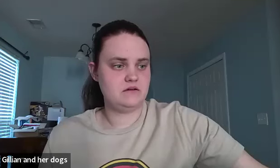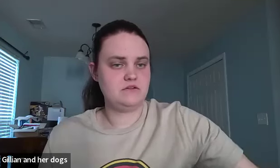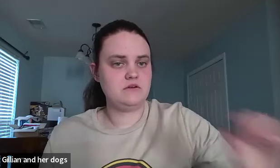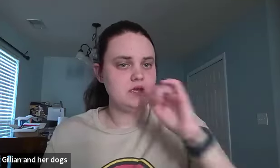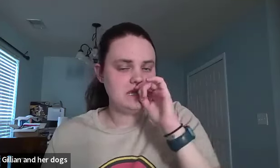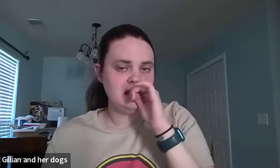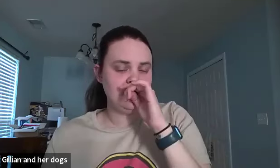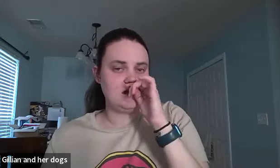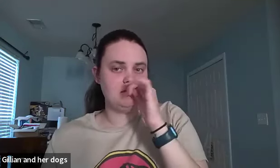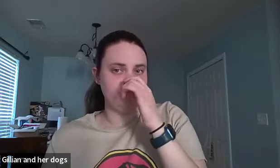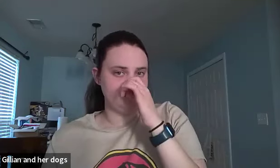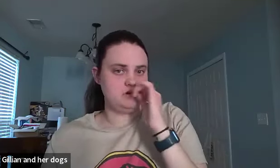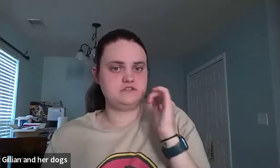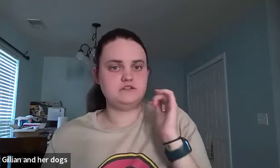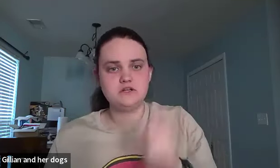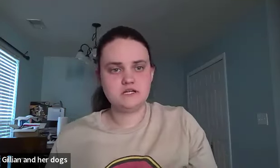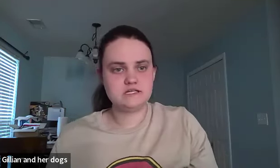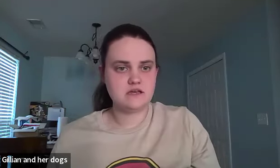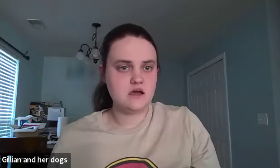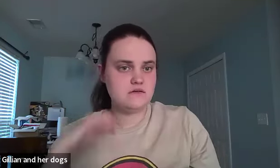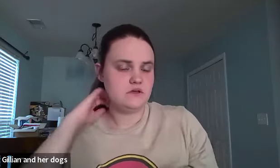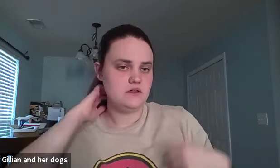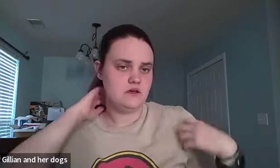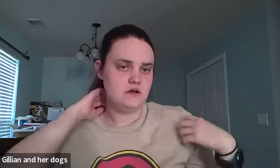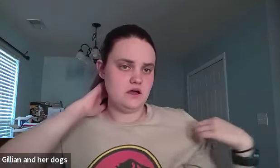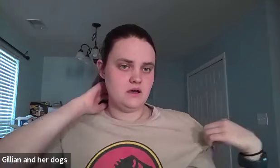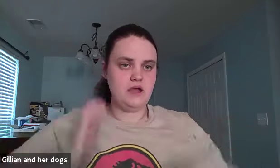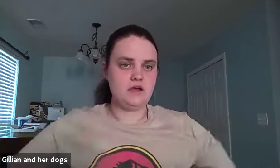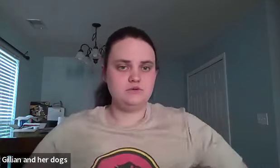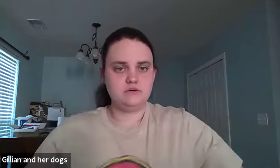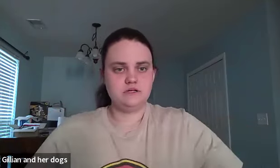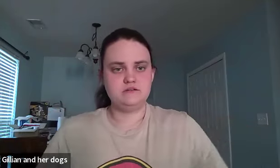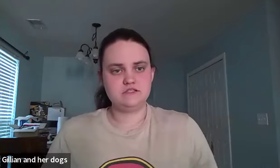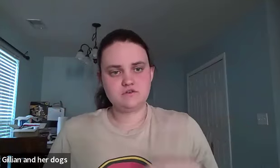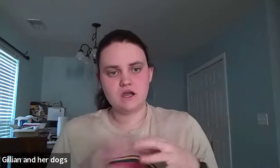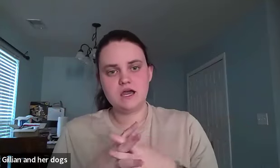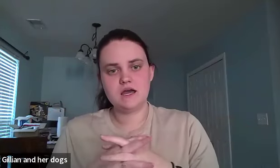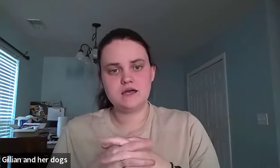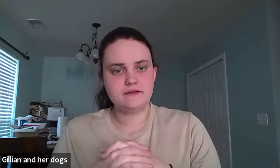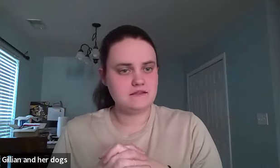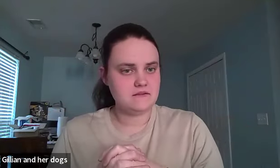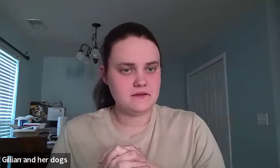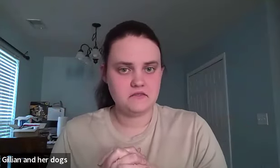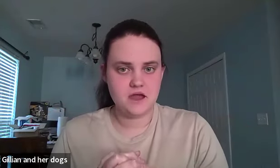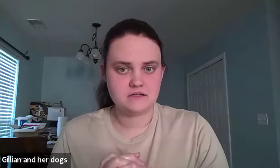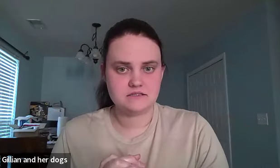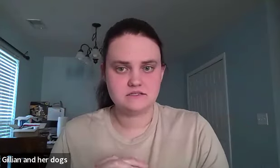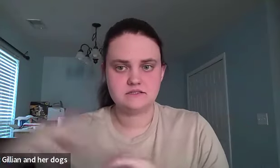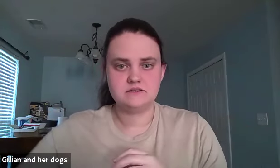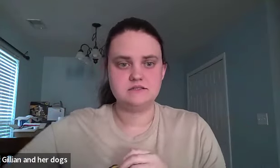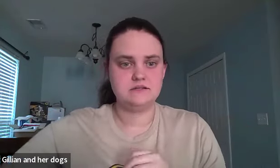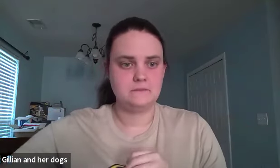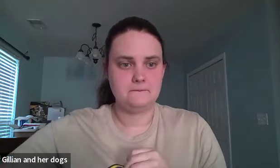now? Are there any that you guys are curious of? How you would describe anything like that?